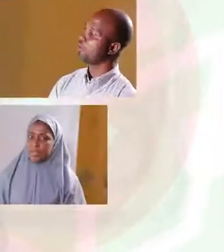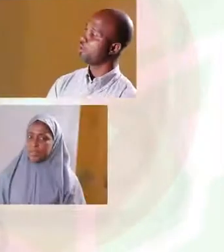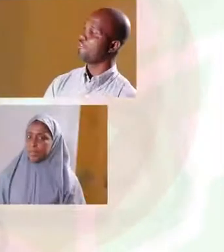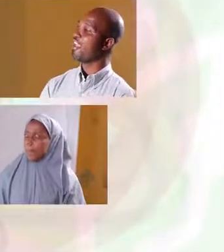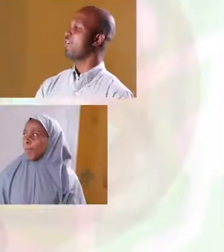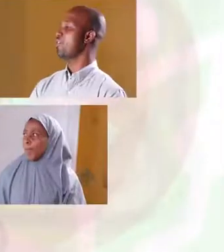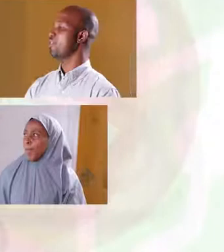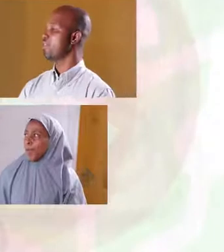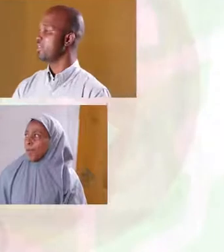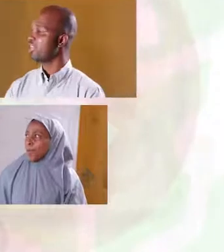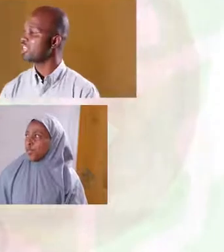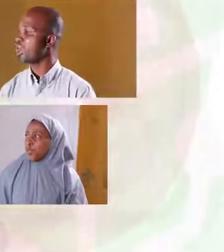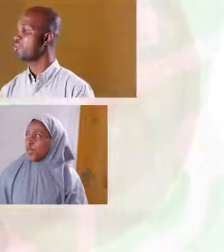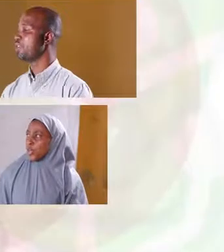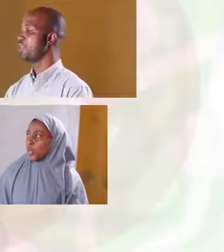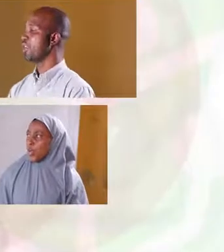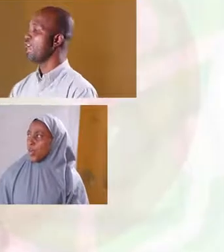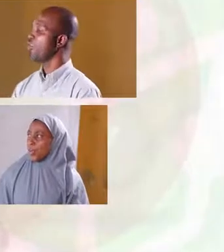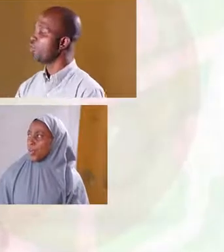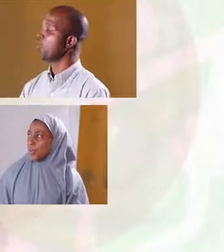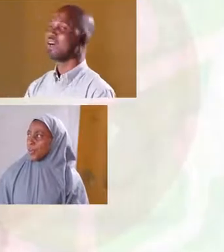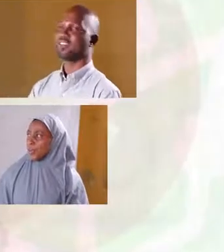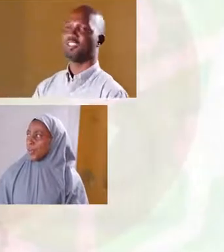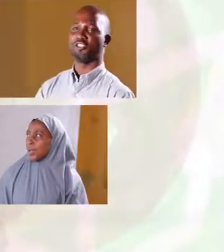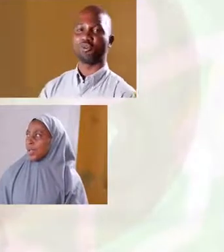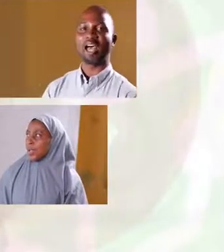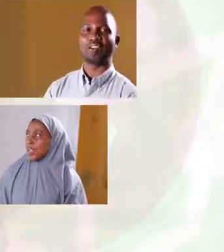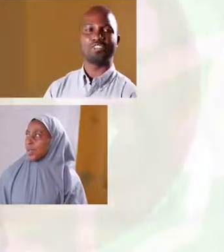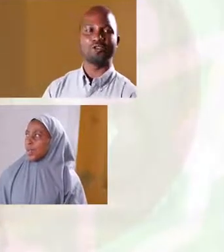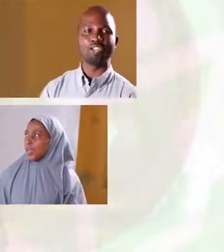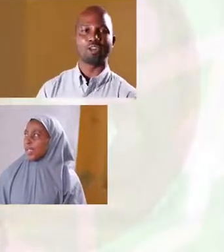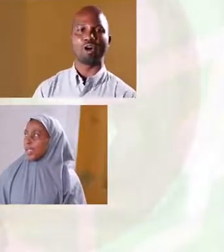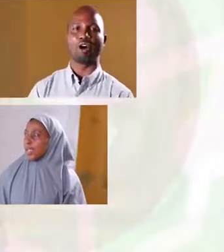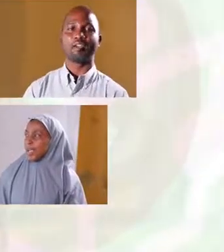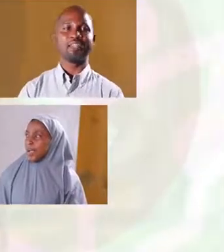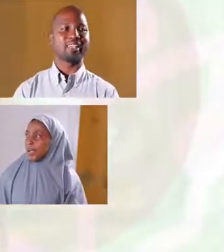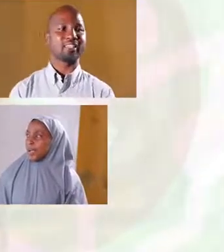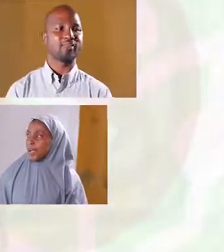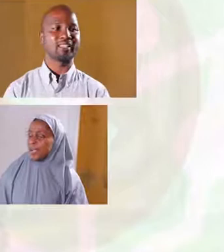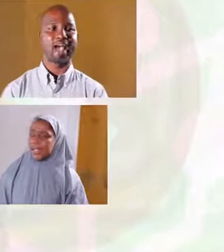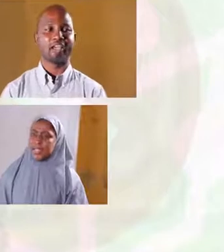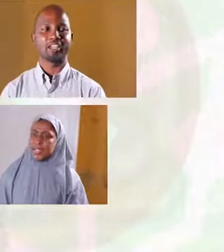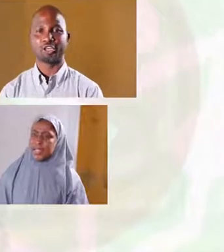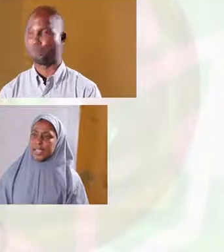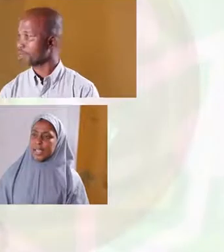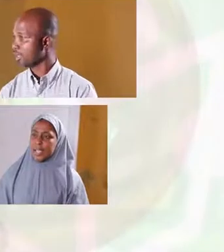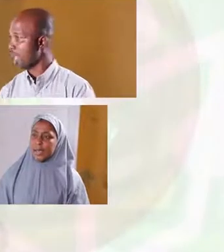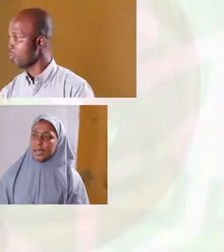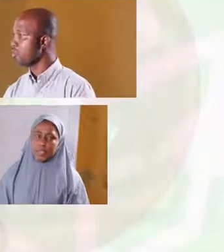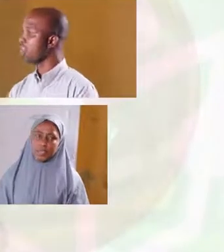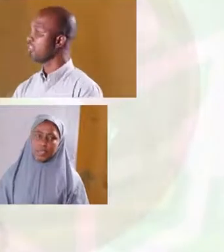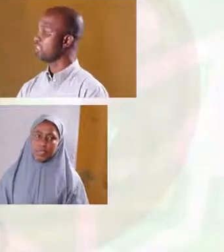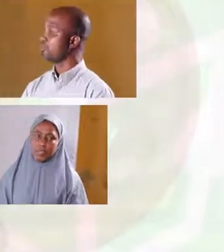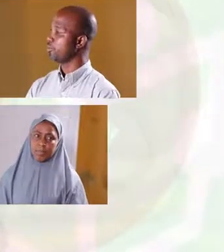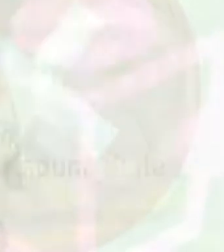The next point, we should ensure whatever we see is clear. That means work is being done.